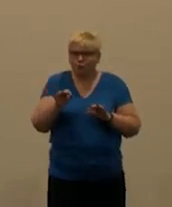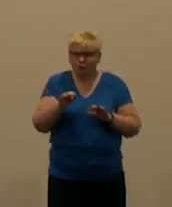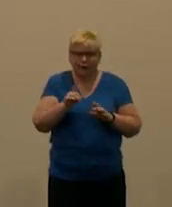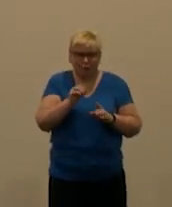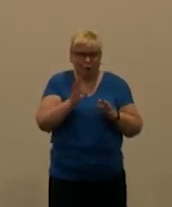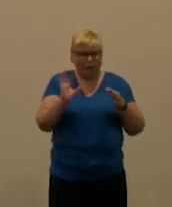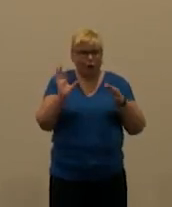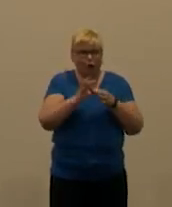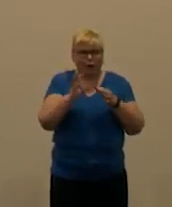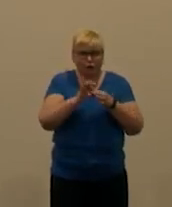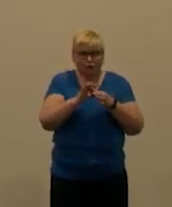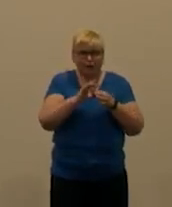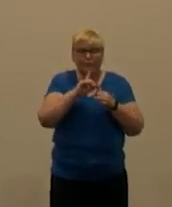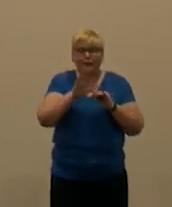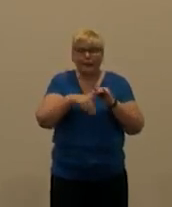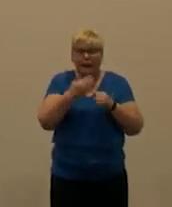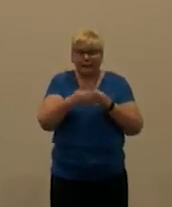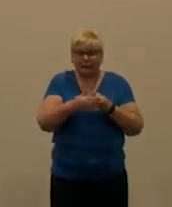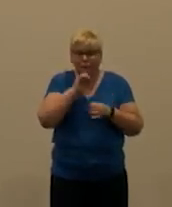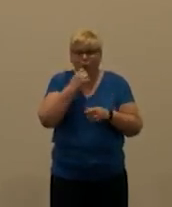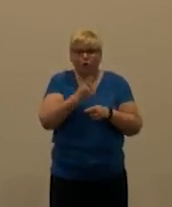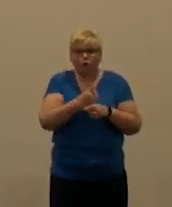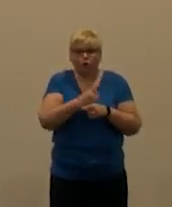headquarter connections, and at the end we are talking about